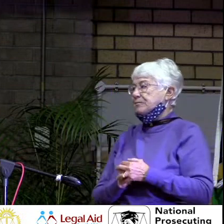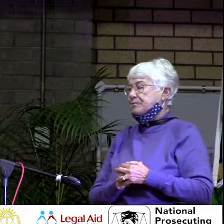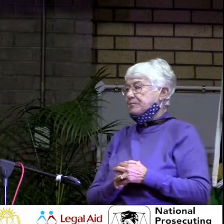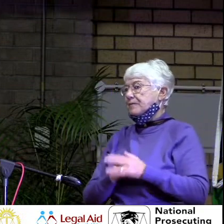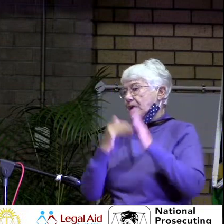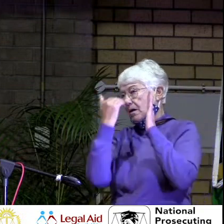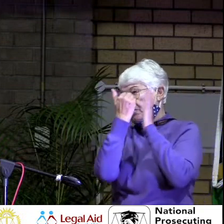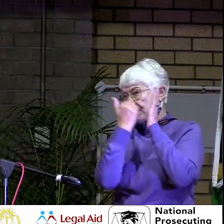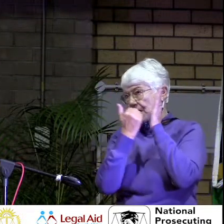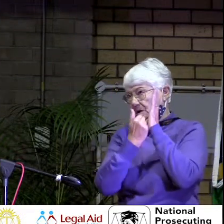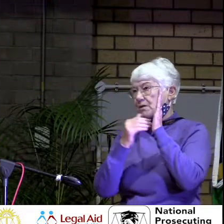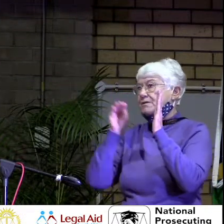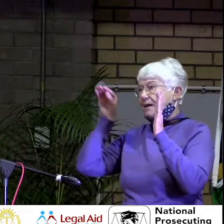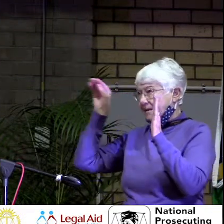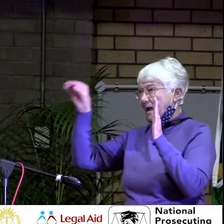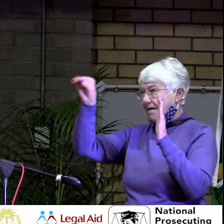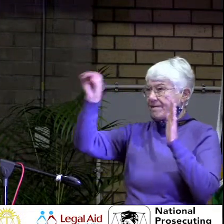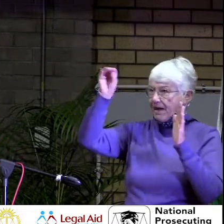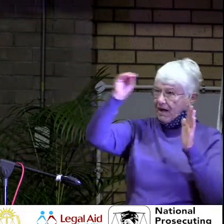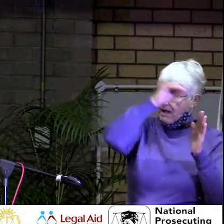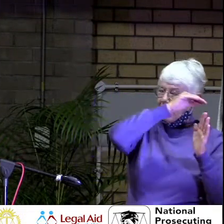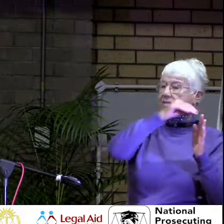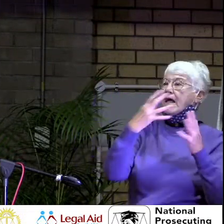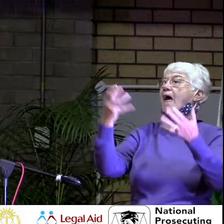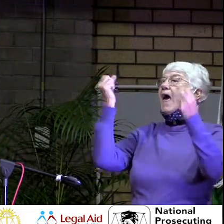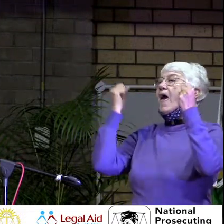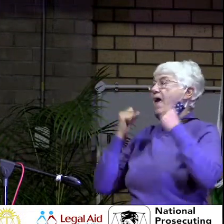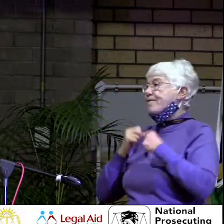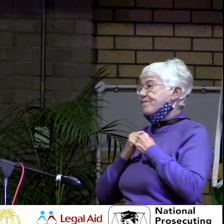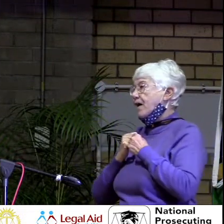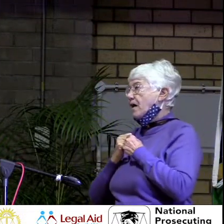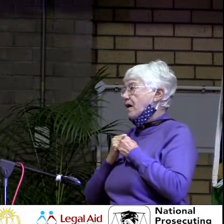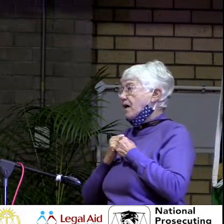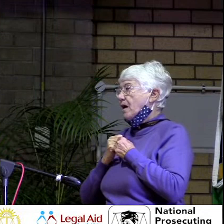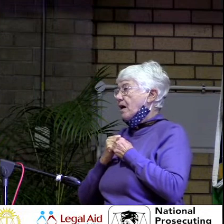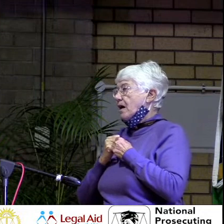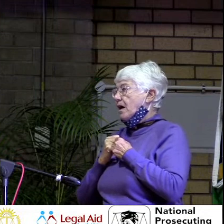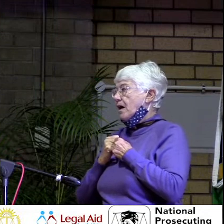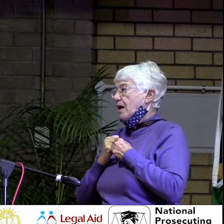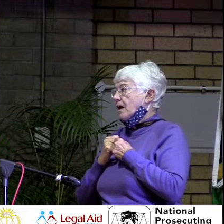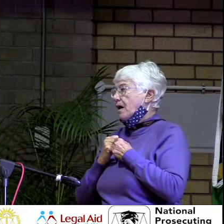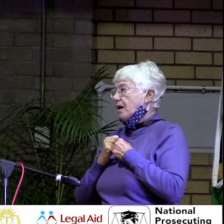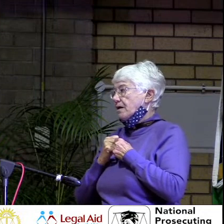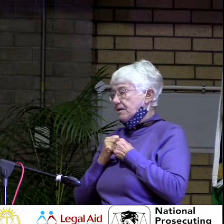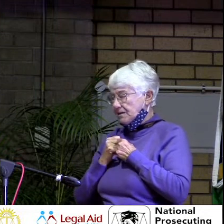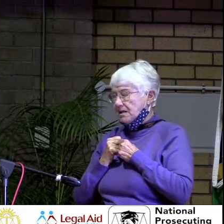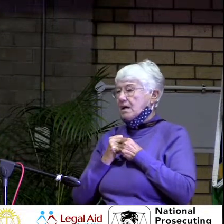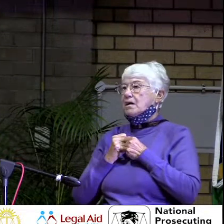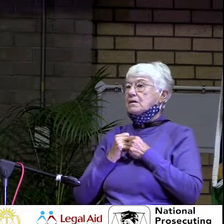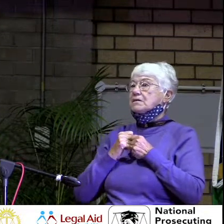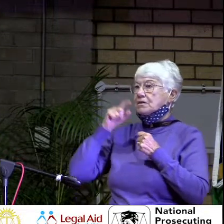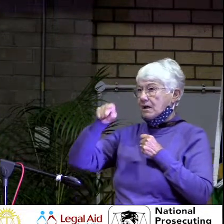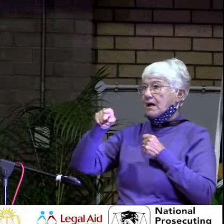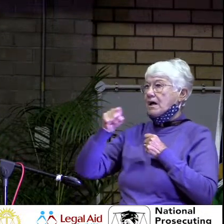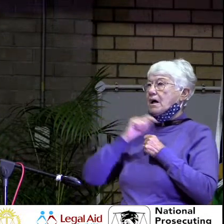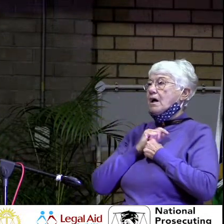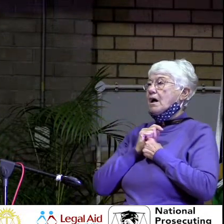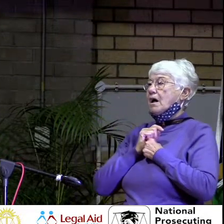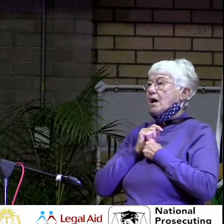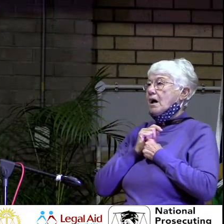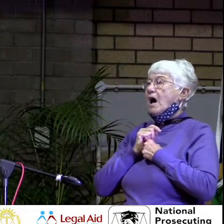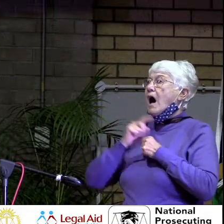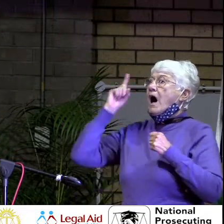programs. This will ensure that there's a victim-centered service provided by officers at police stations. There